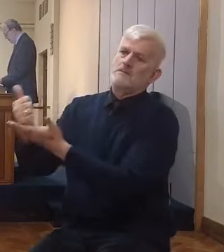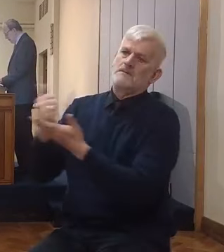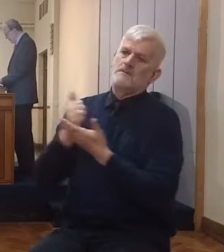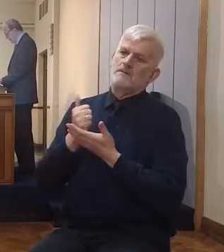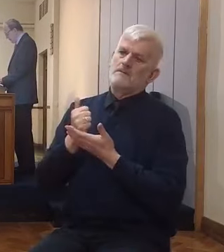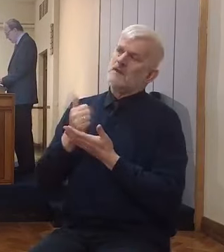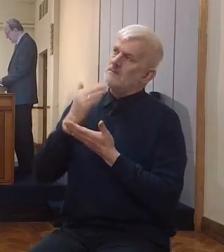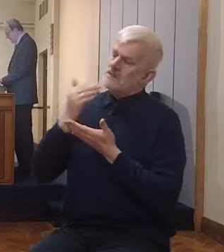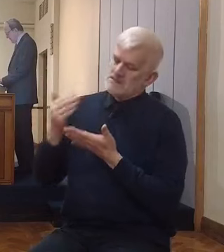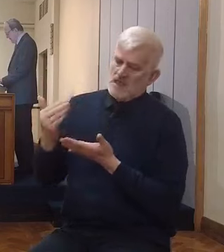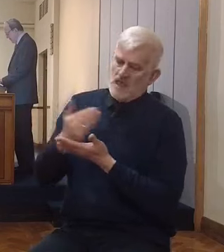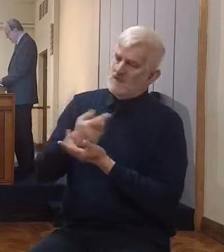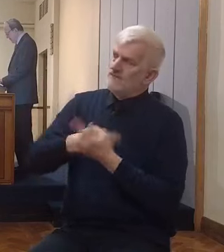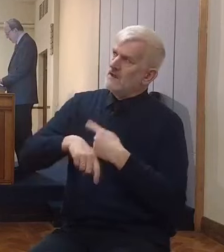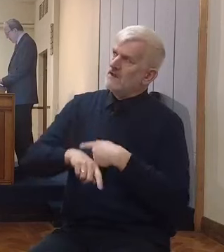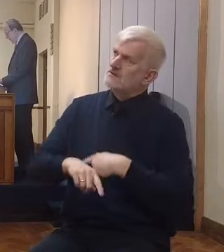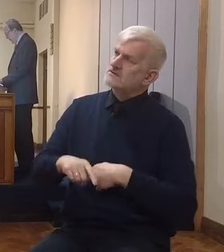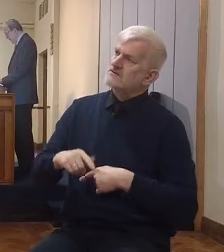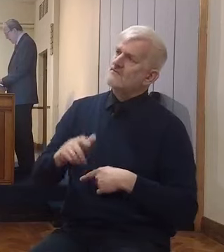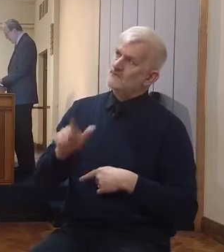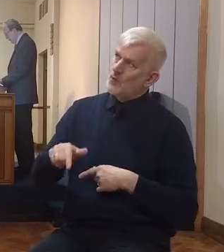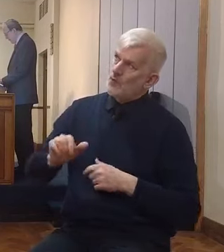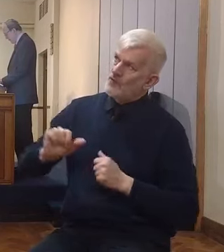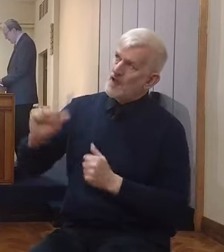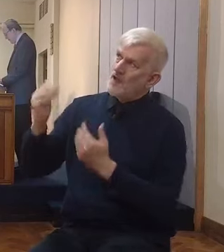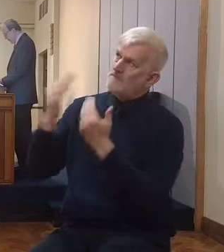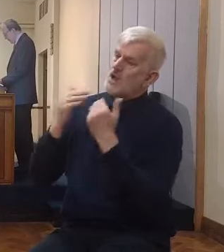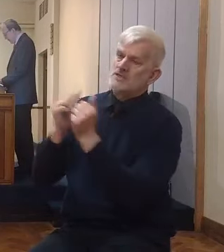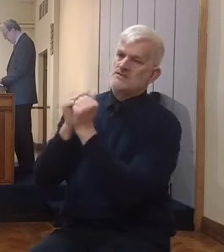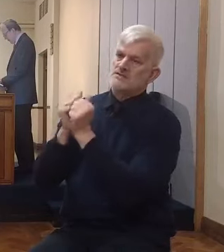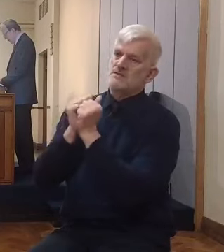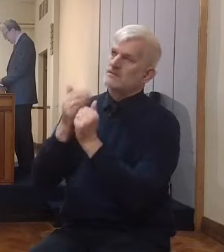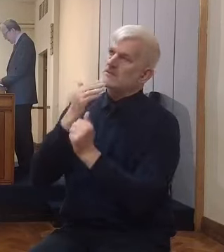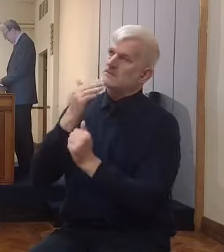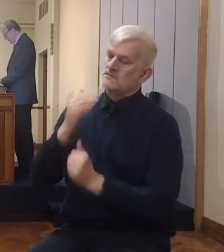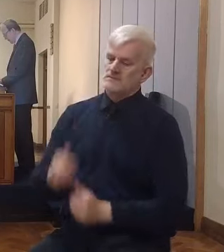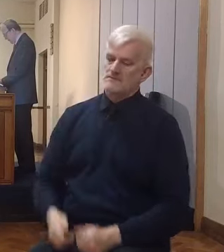and redeem us for thy mercy's sake.